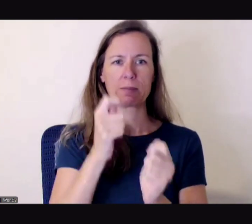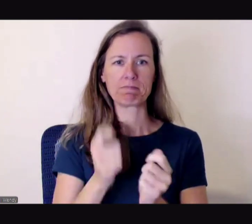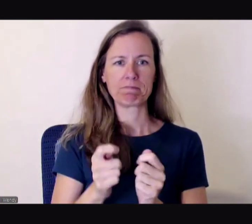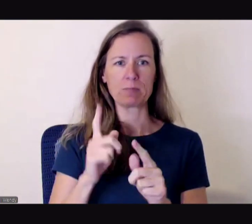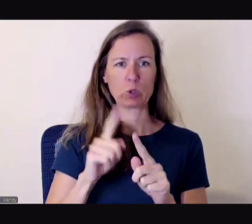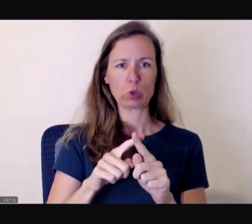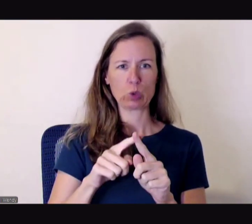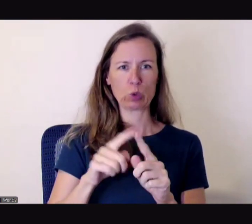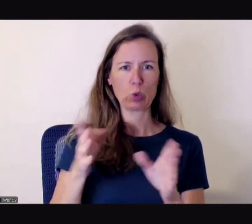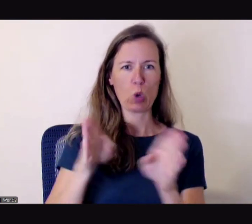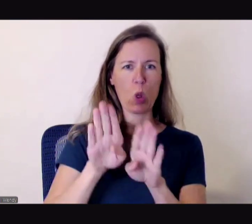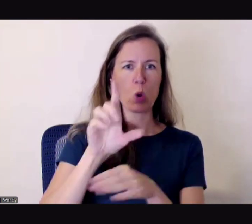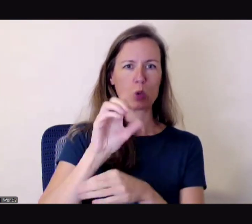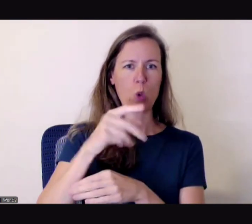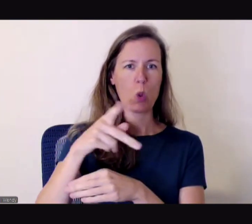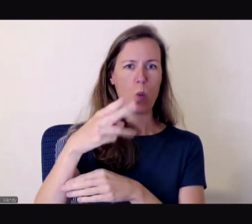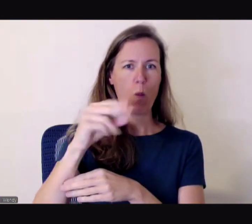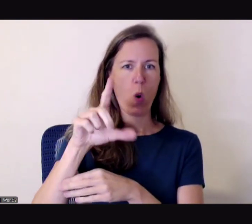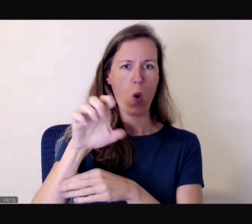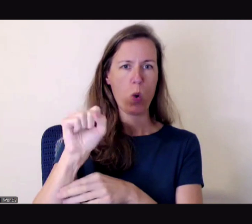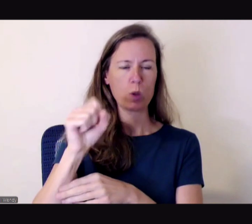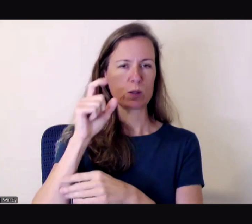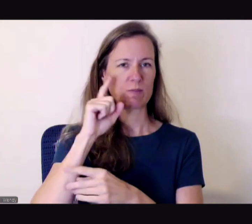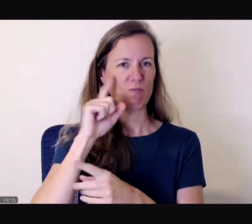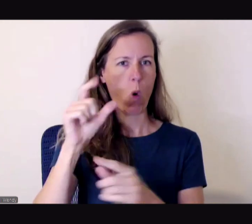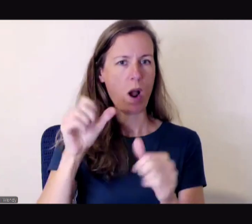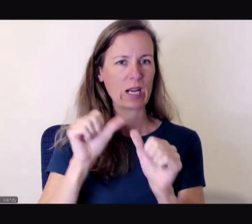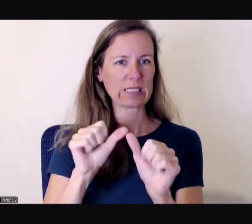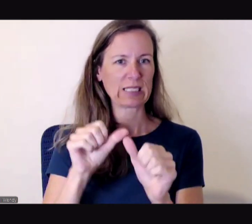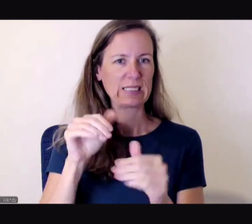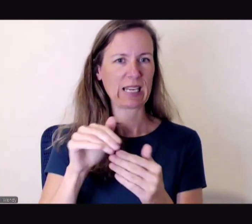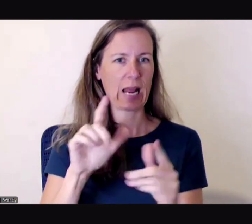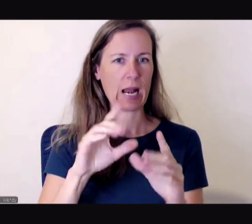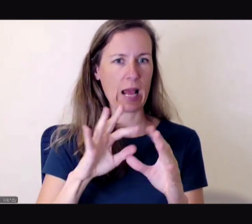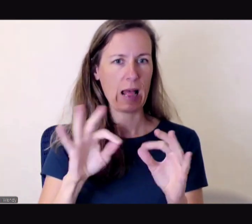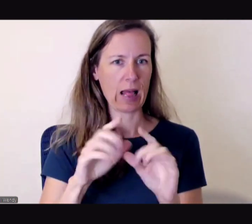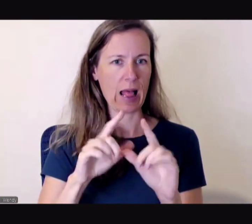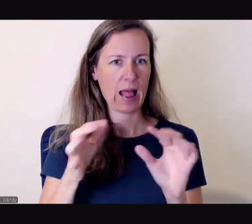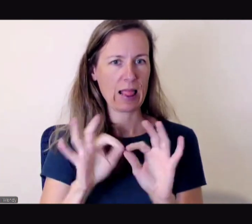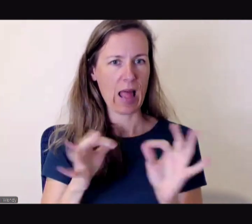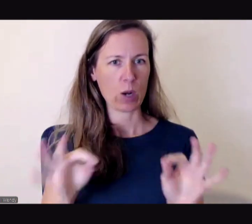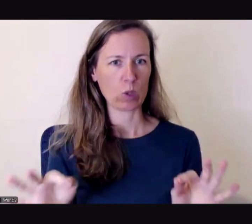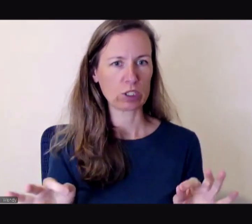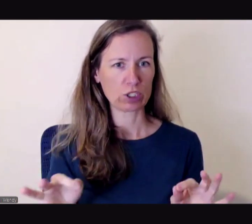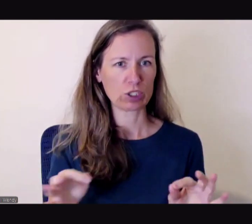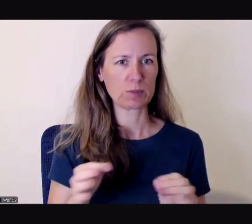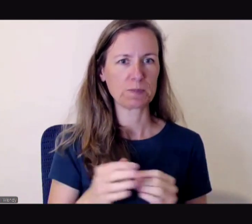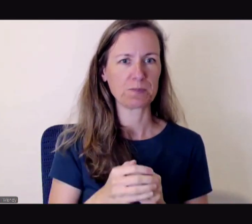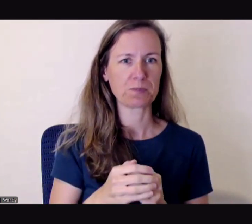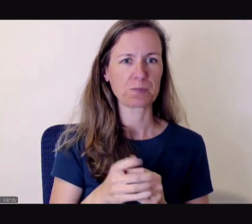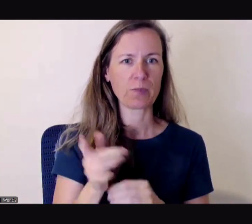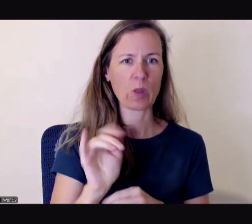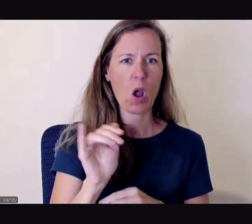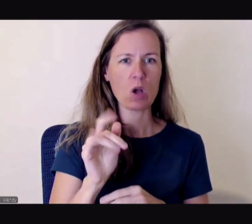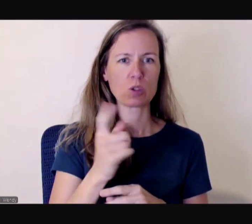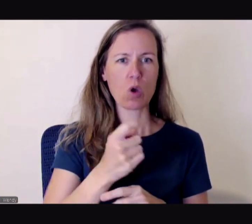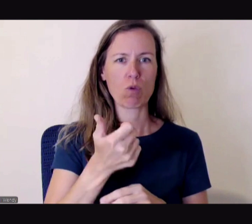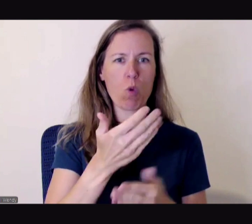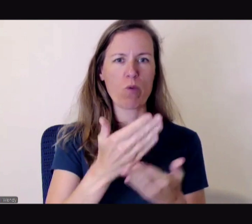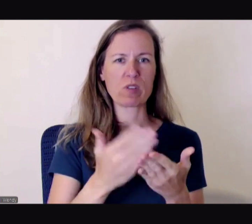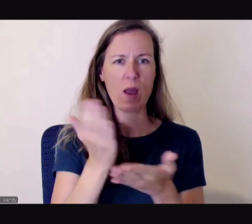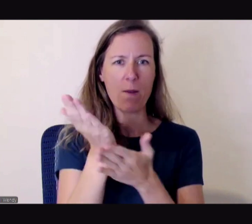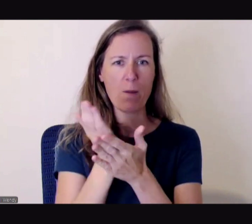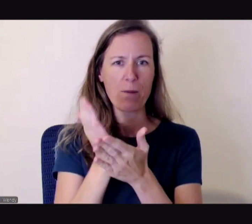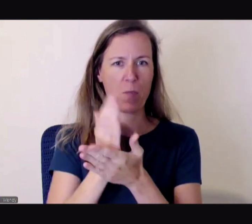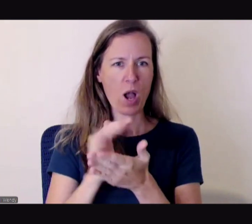Notably, a budget increase to enable us to get that paper ballot scanner that we had in our 2023 election,